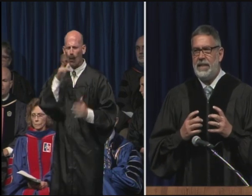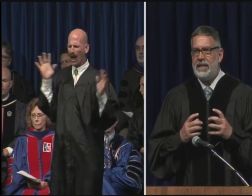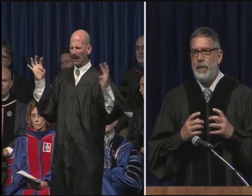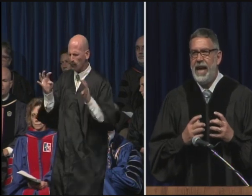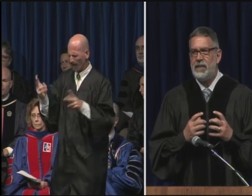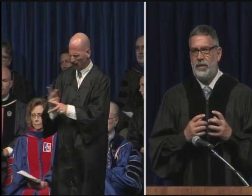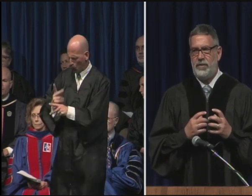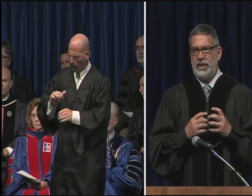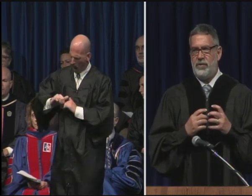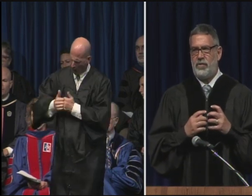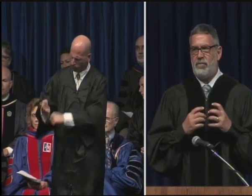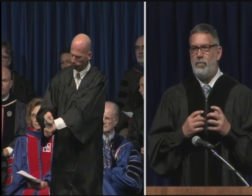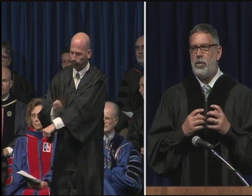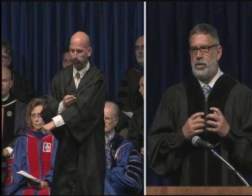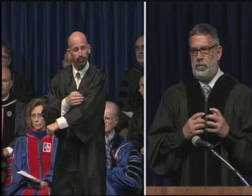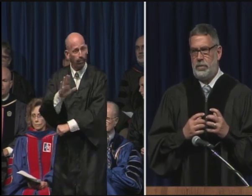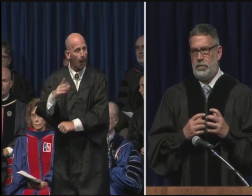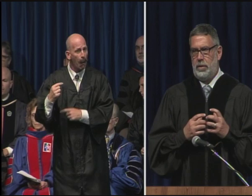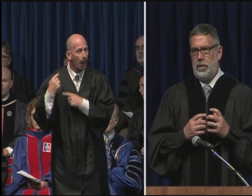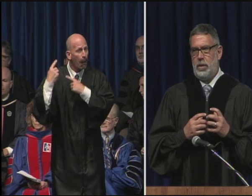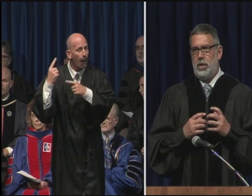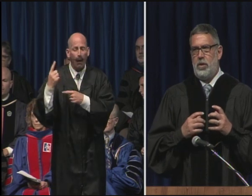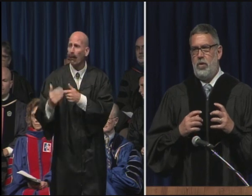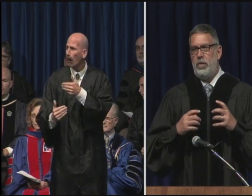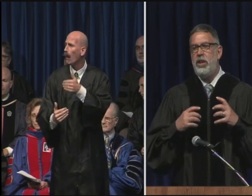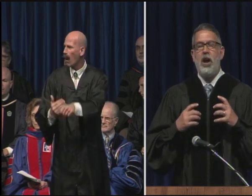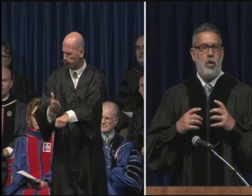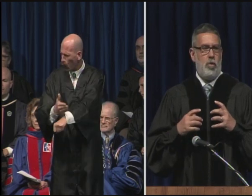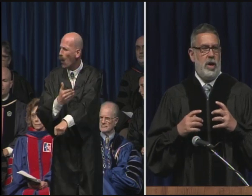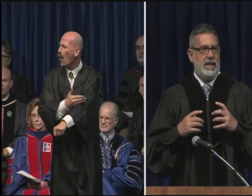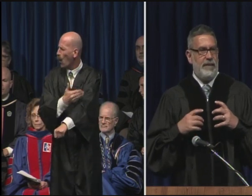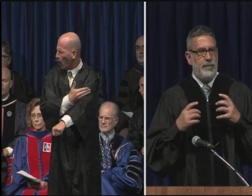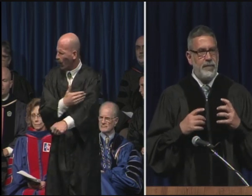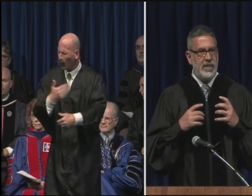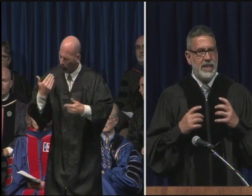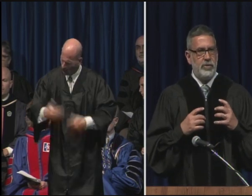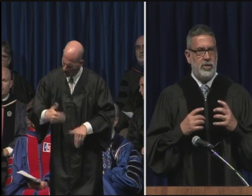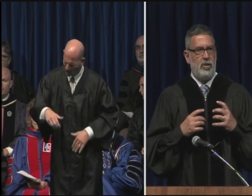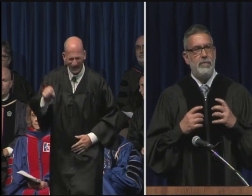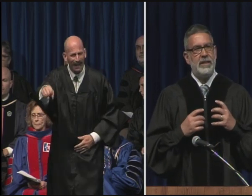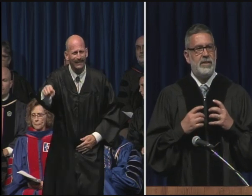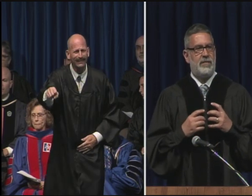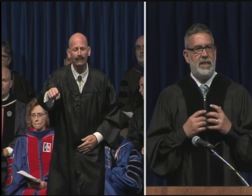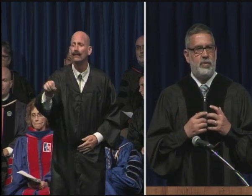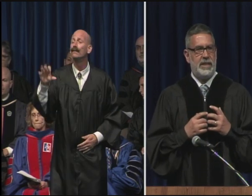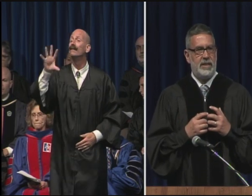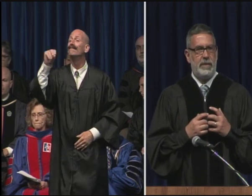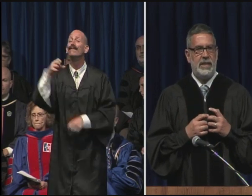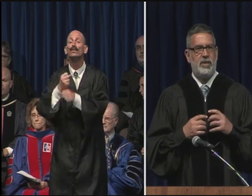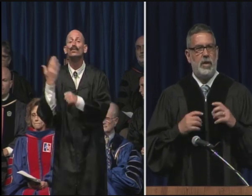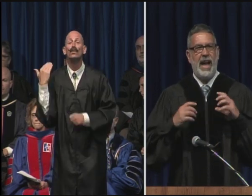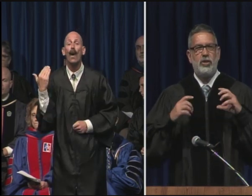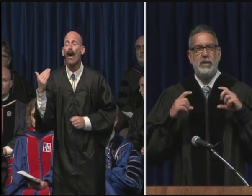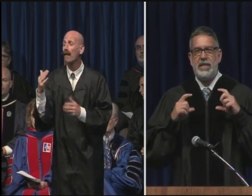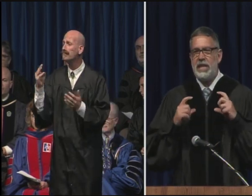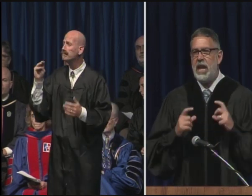these past 50 years is remarkable. We know that 50 years ago, millions of kids with disabilities were actually denied